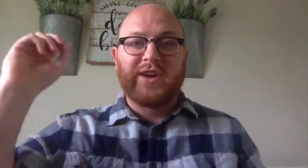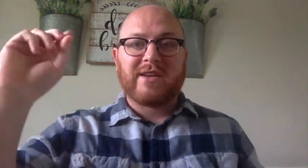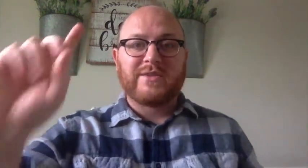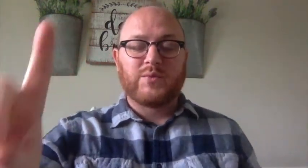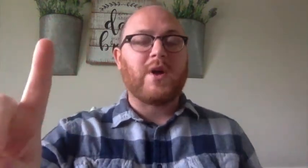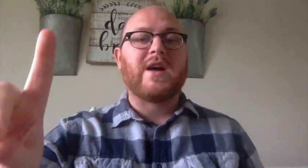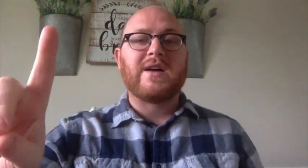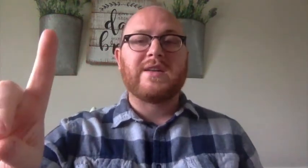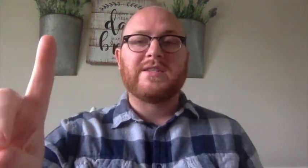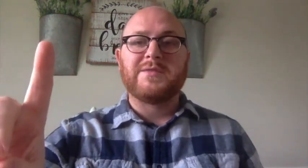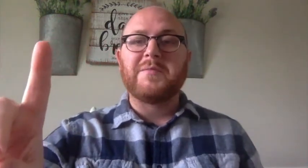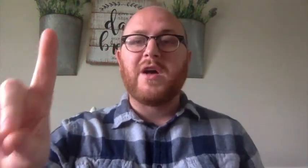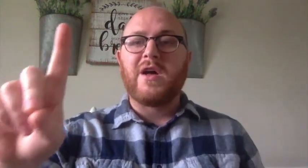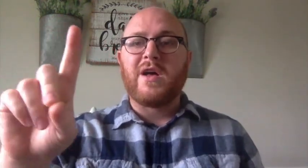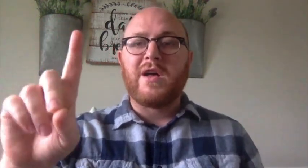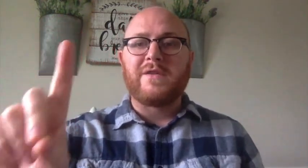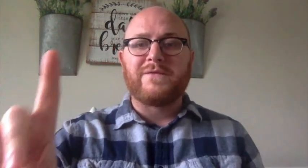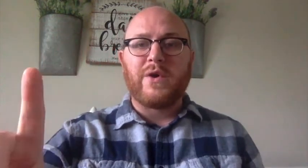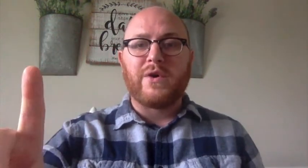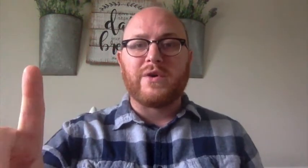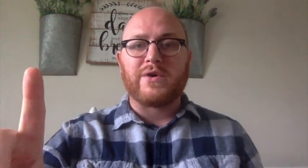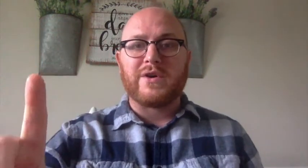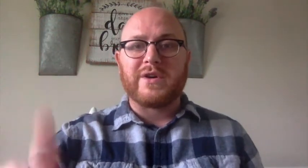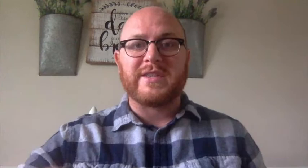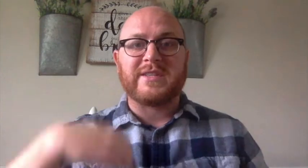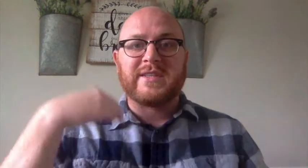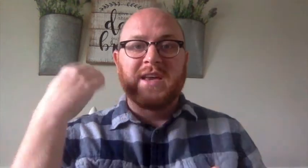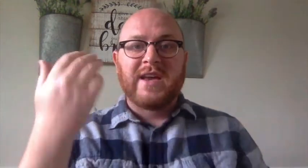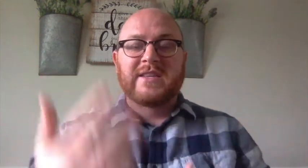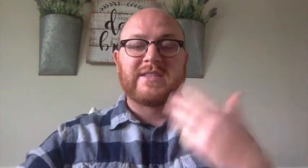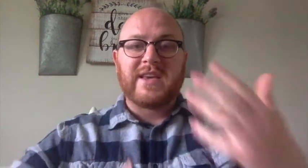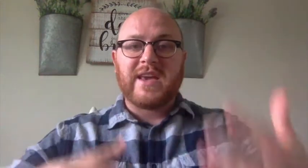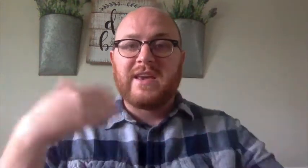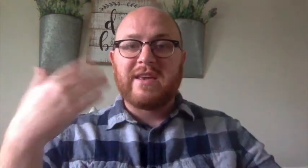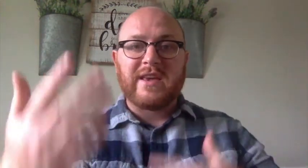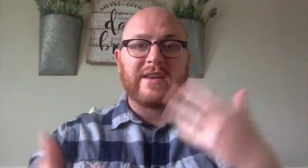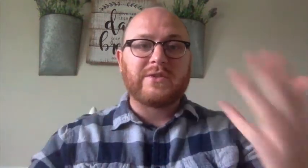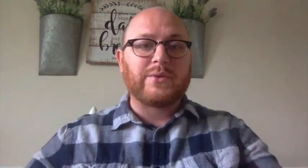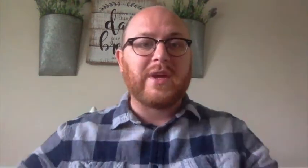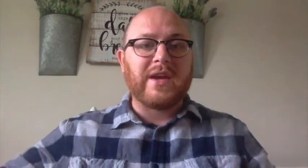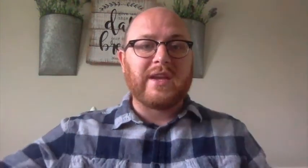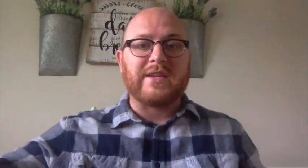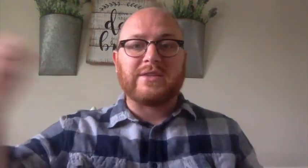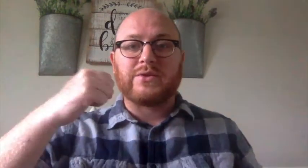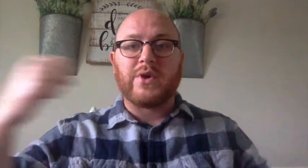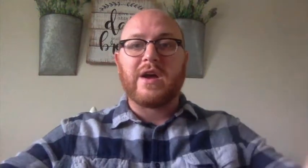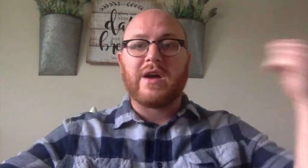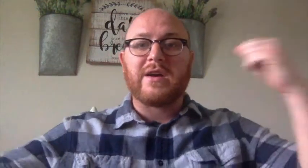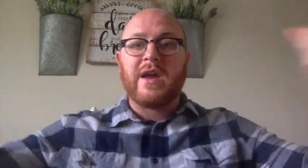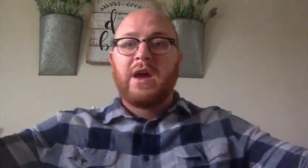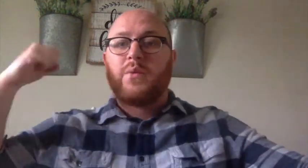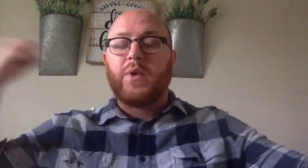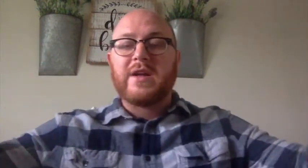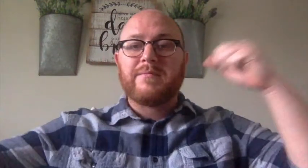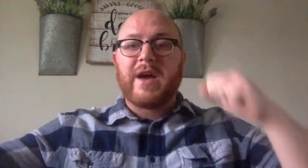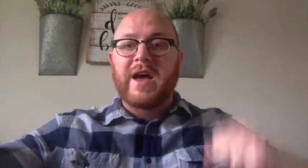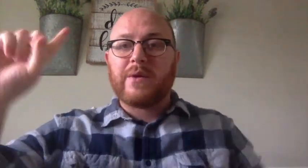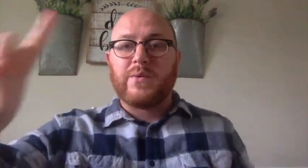just one small voice, singing sweet and strong. One by